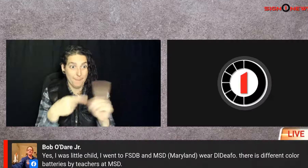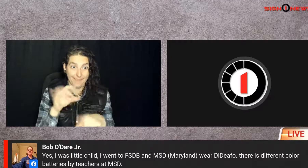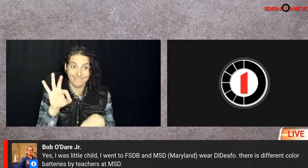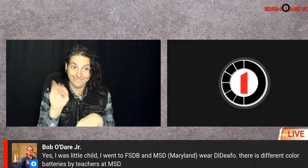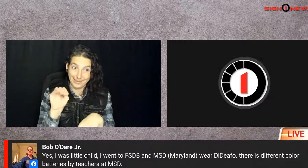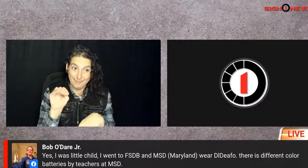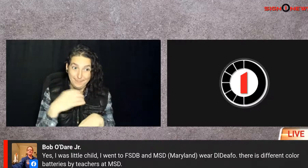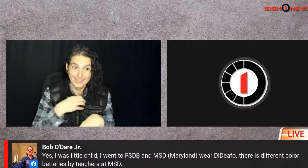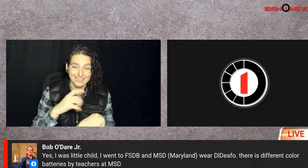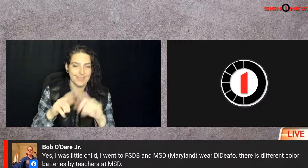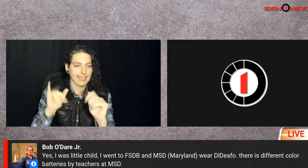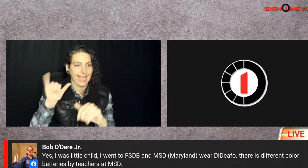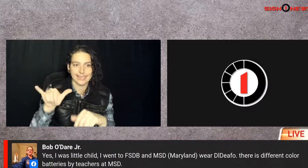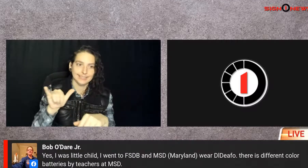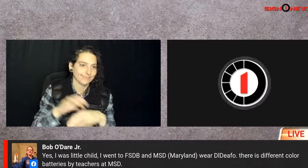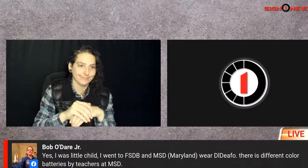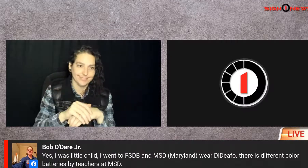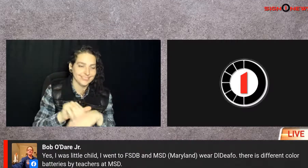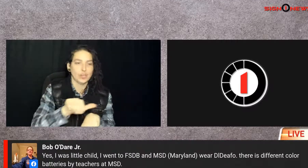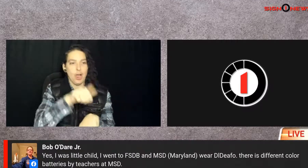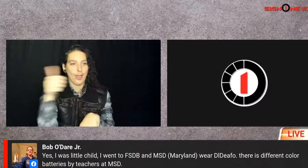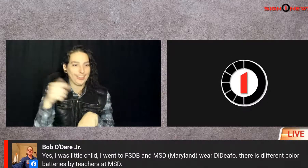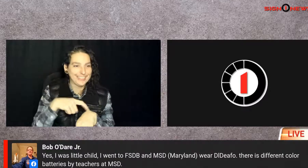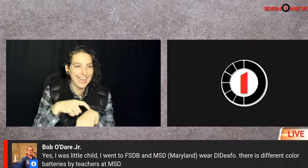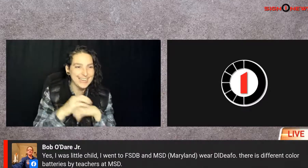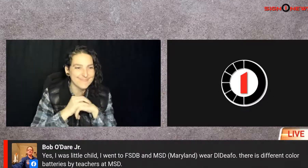Oh, I've got so many stories about my